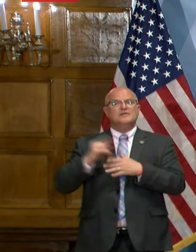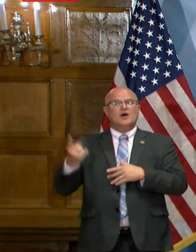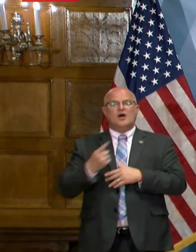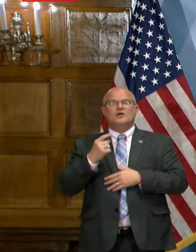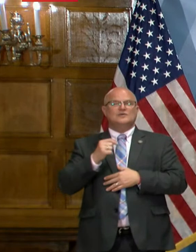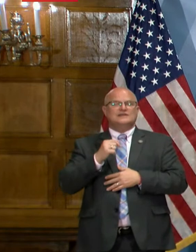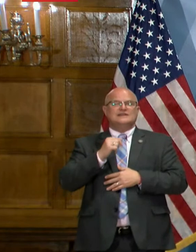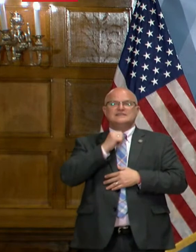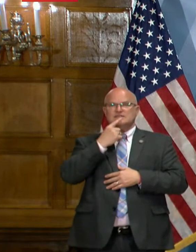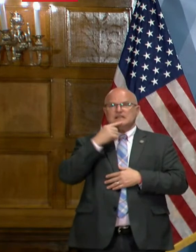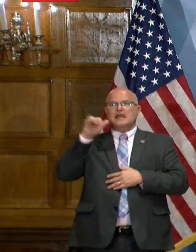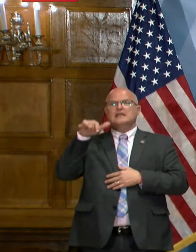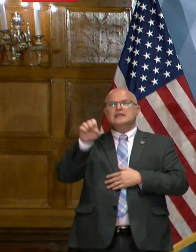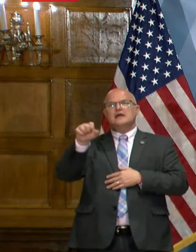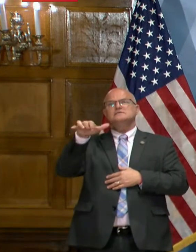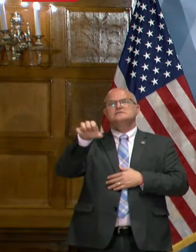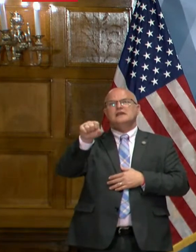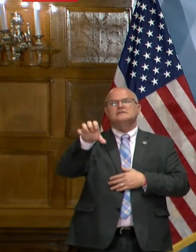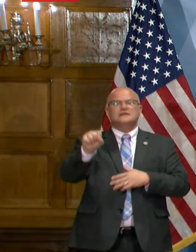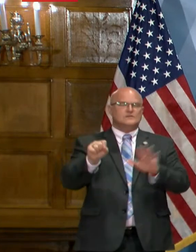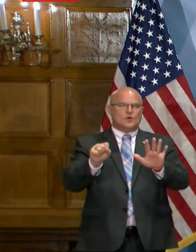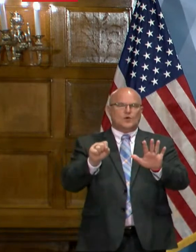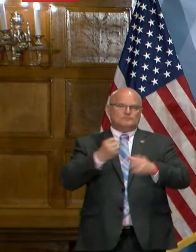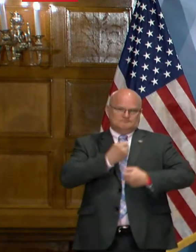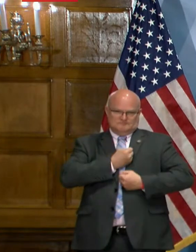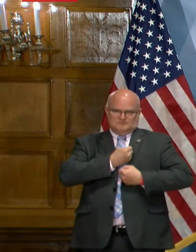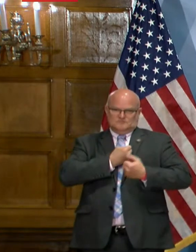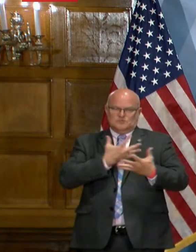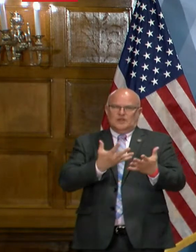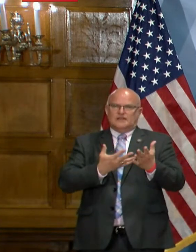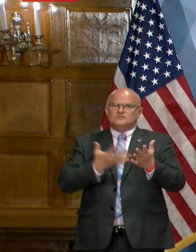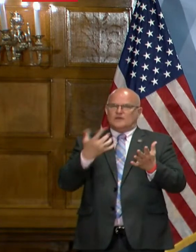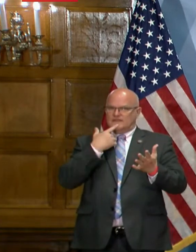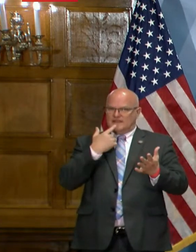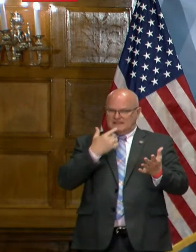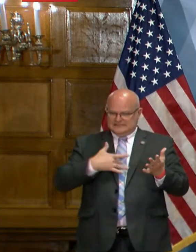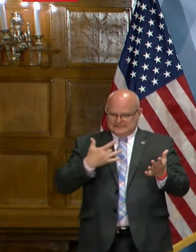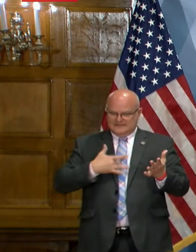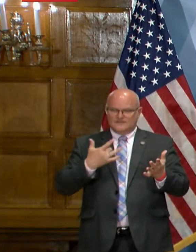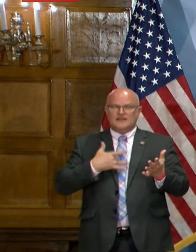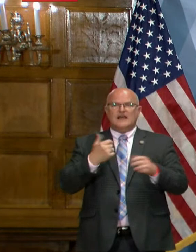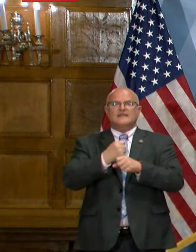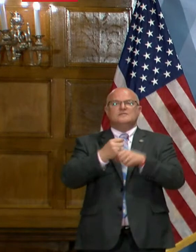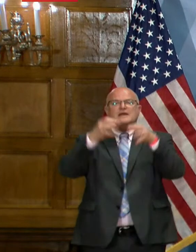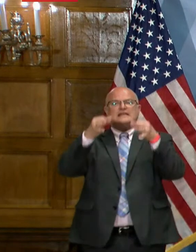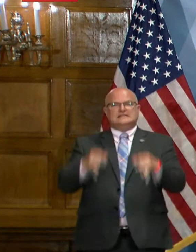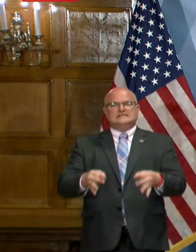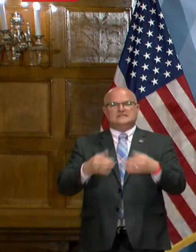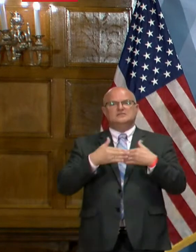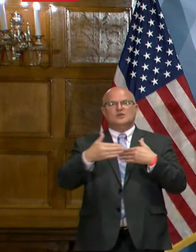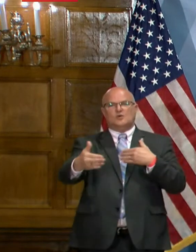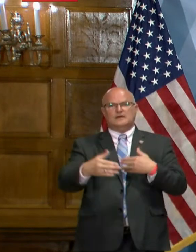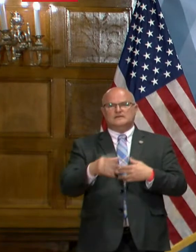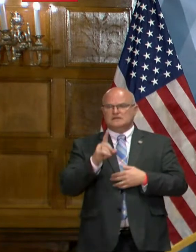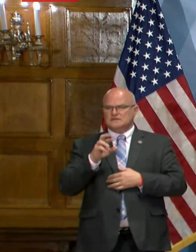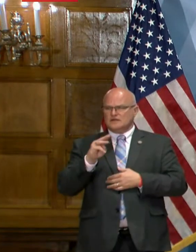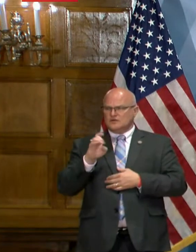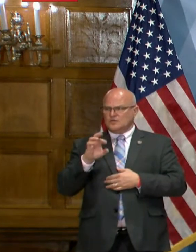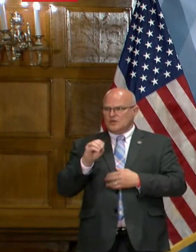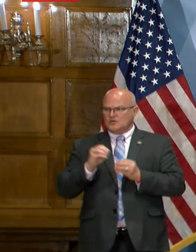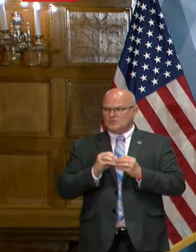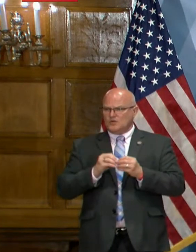always don't say yes. They express themselves, and then we make a decision and go on. Dr.